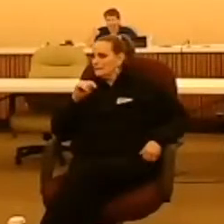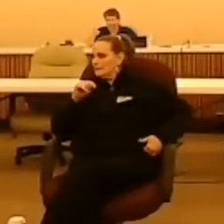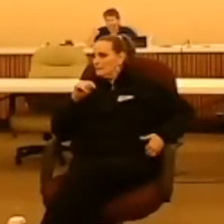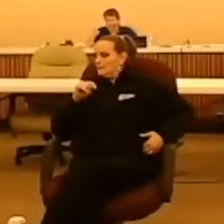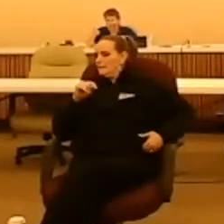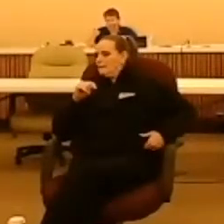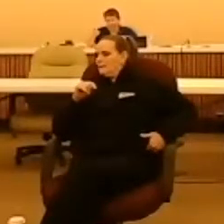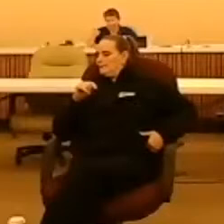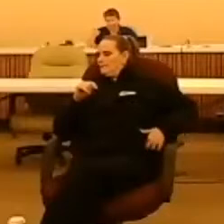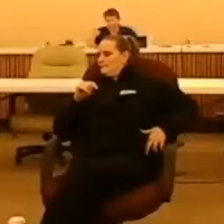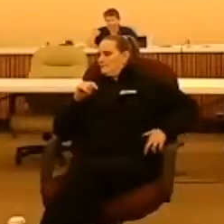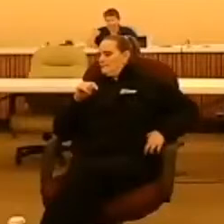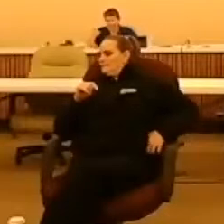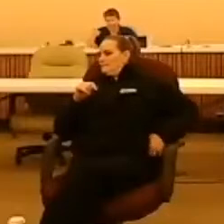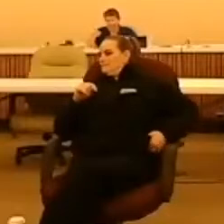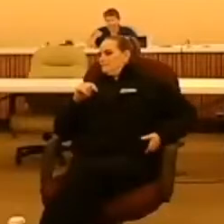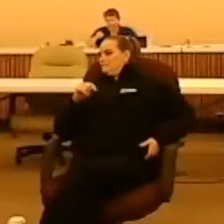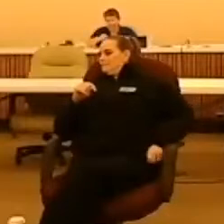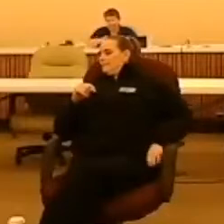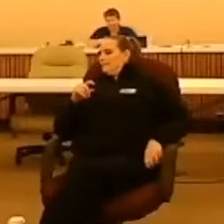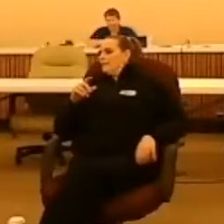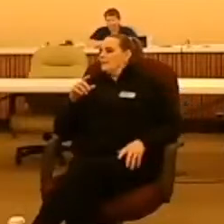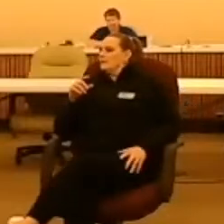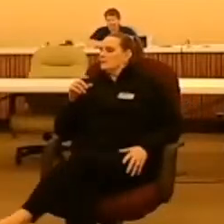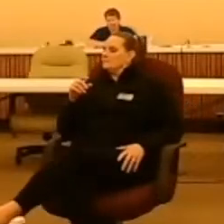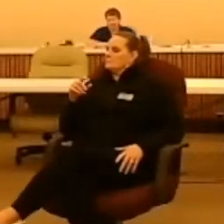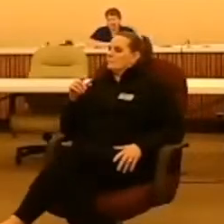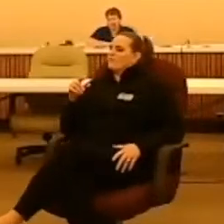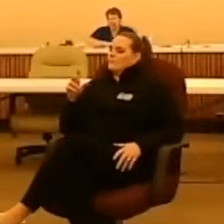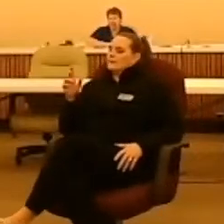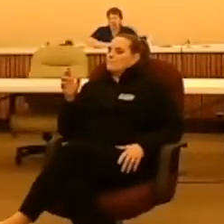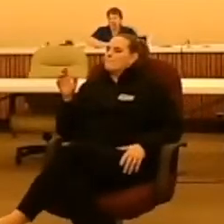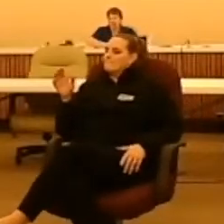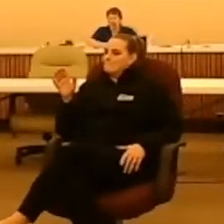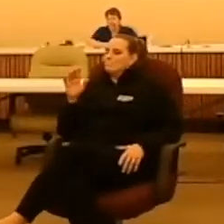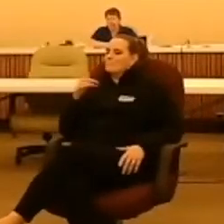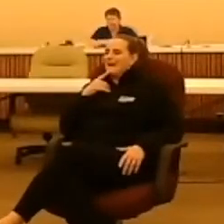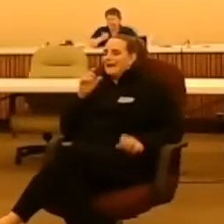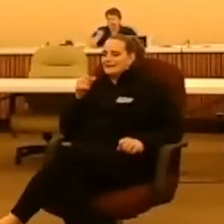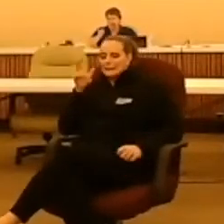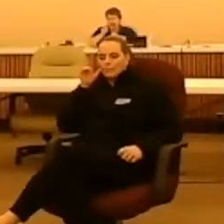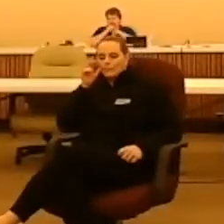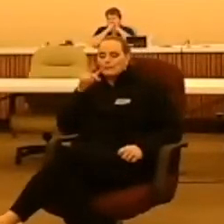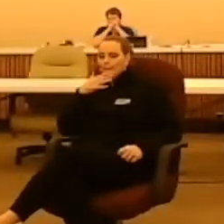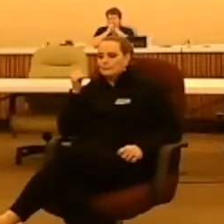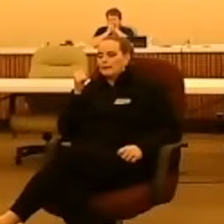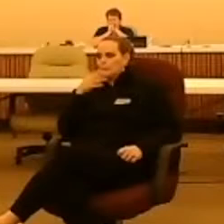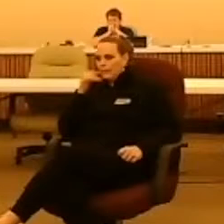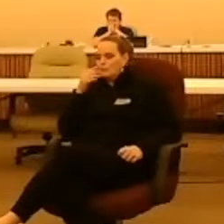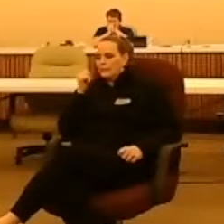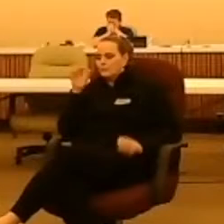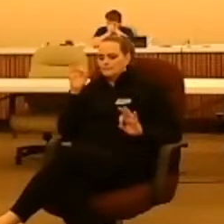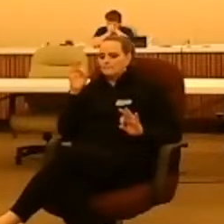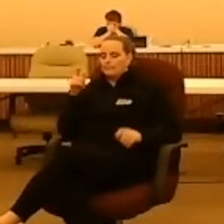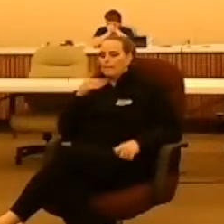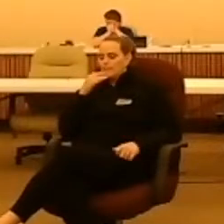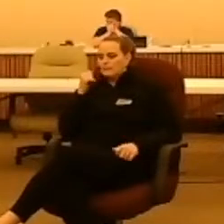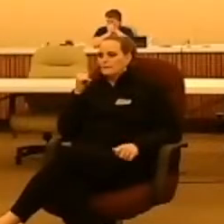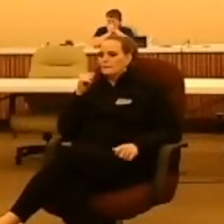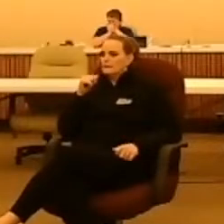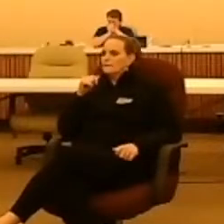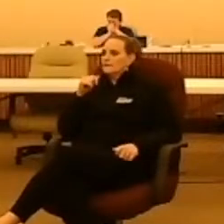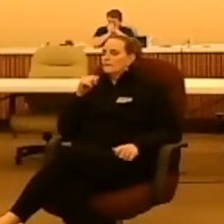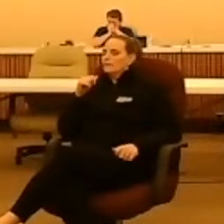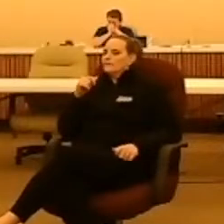So that one's. This one's on? Yeah. Okay. Yeah, I was like, just a little bit, not, this is better. This is better. Yeah, thank you. Steve,